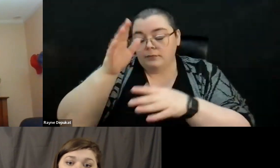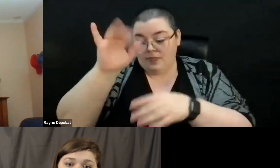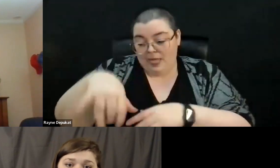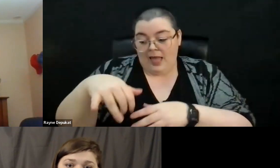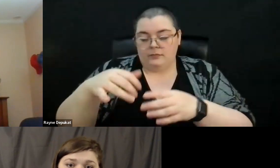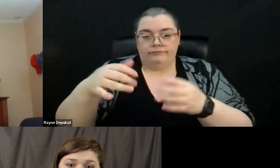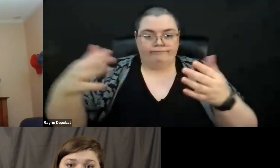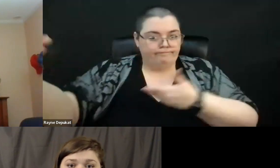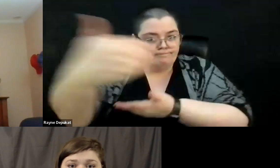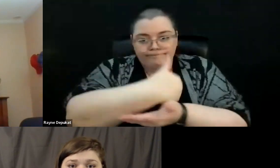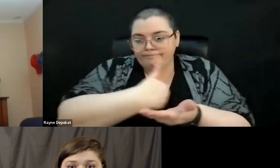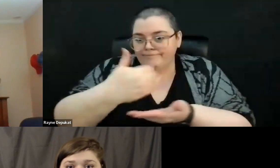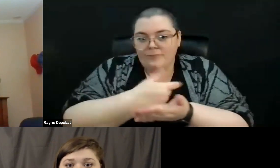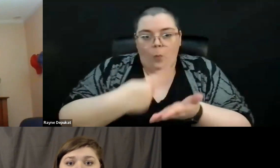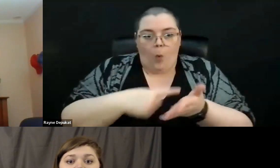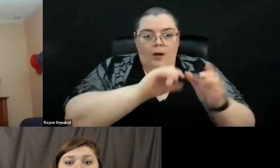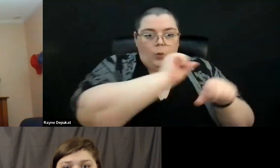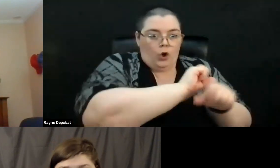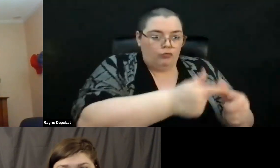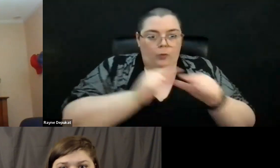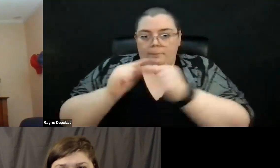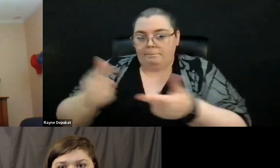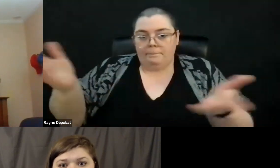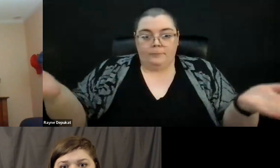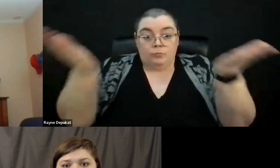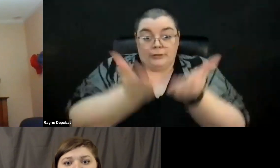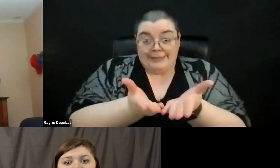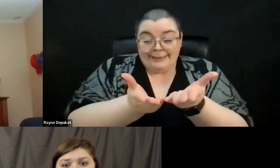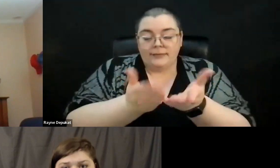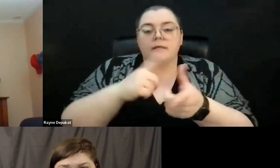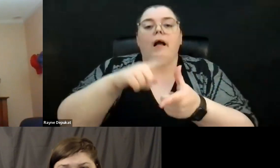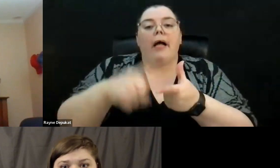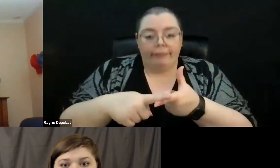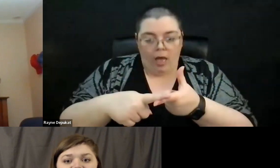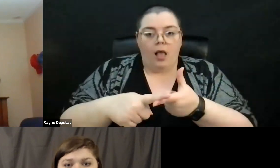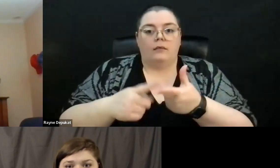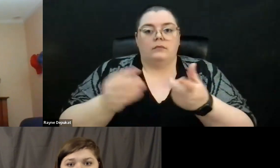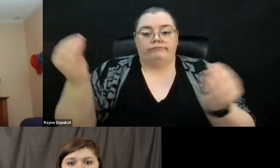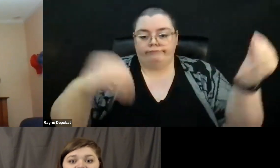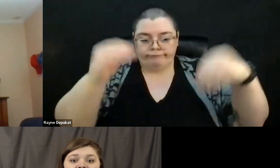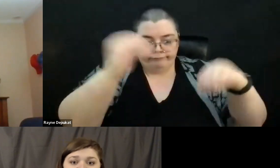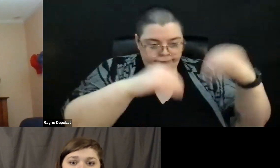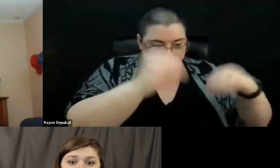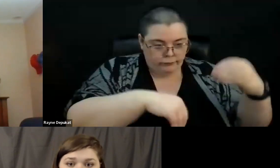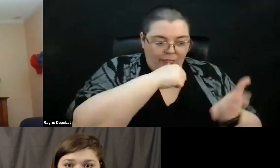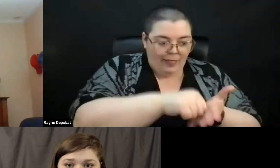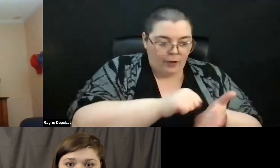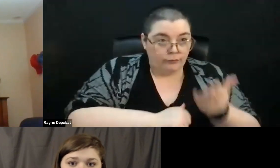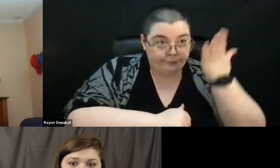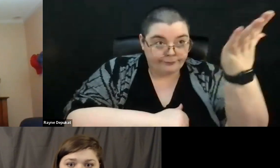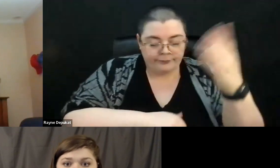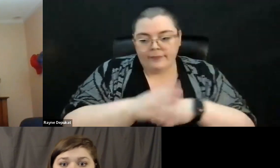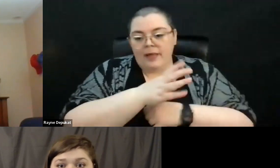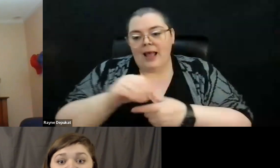The plan is to focus on all of the information that we've gathered, those working groups, presenting that,